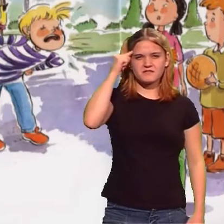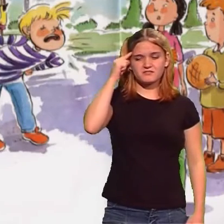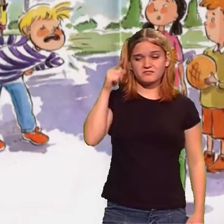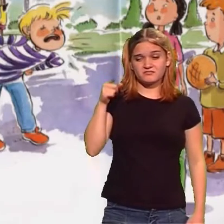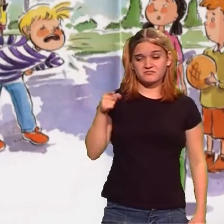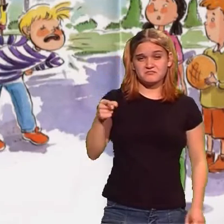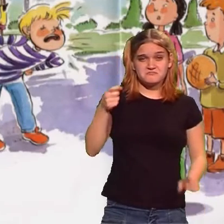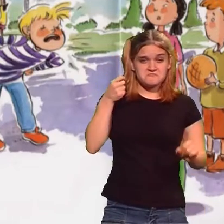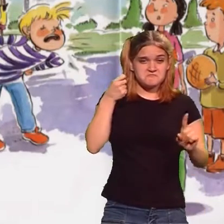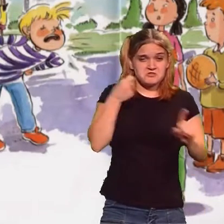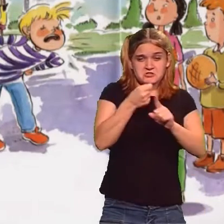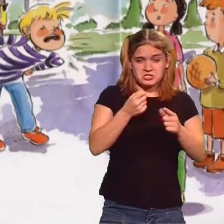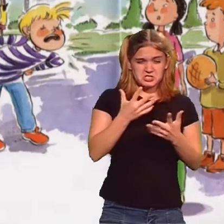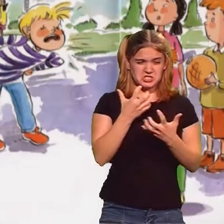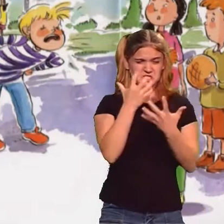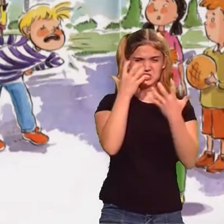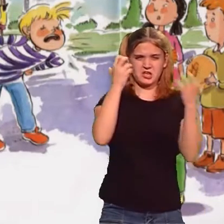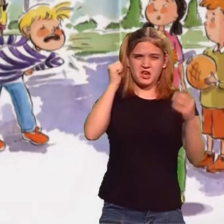Thomas had a temper.